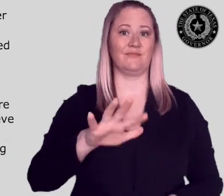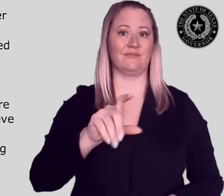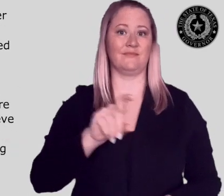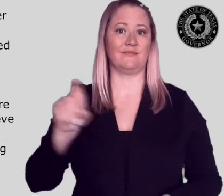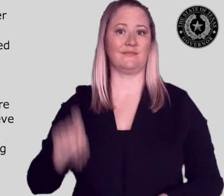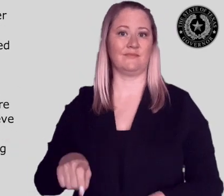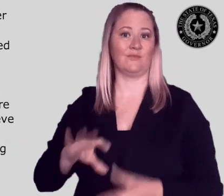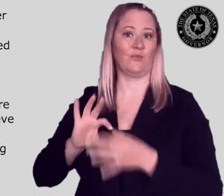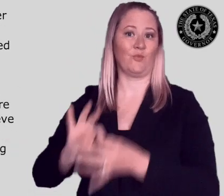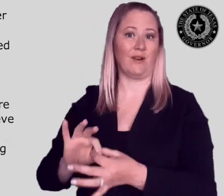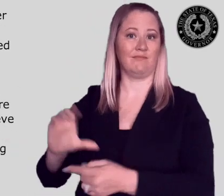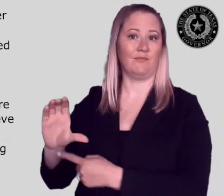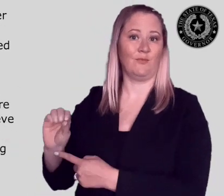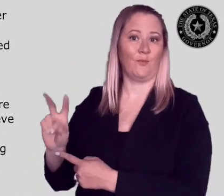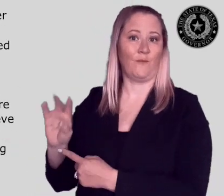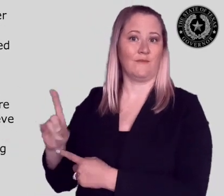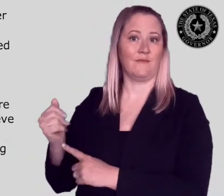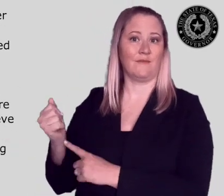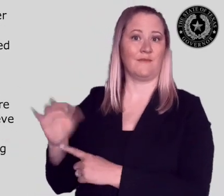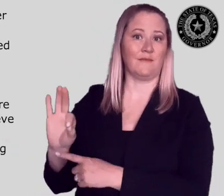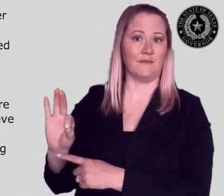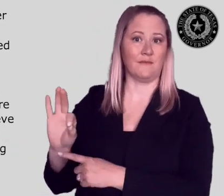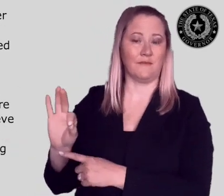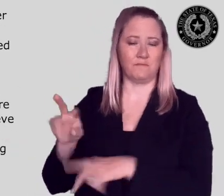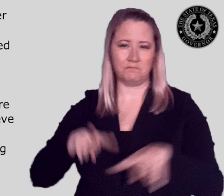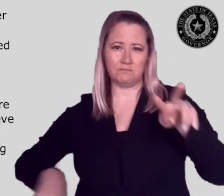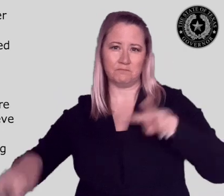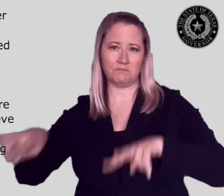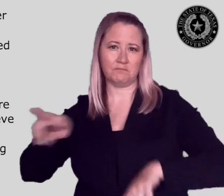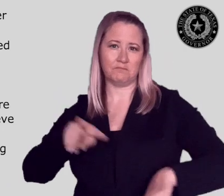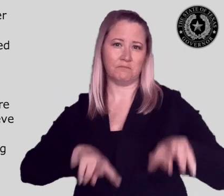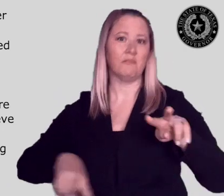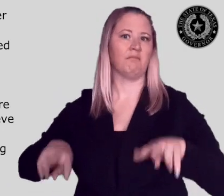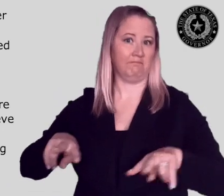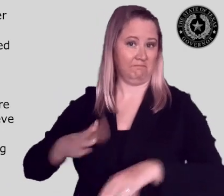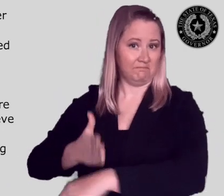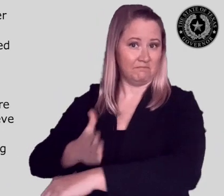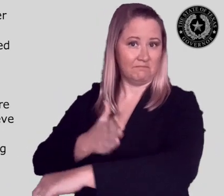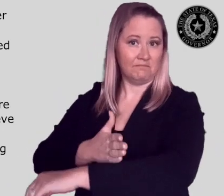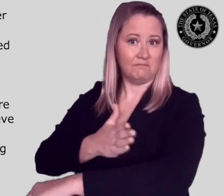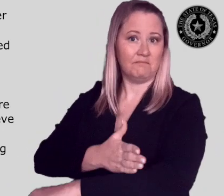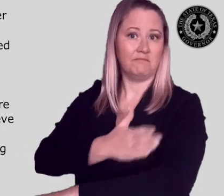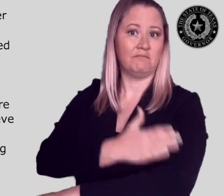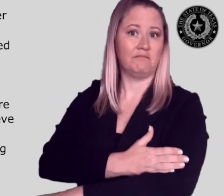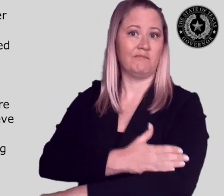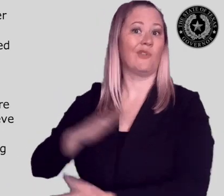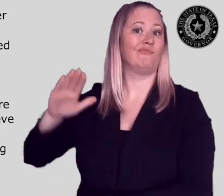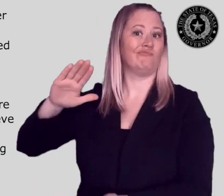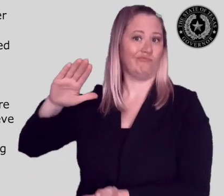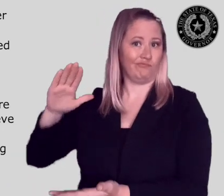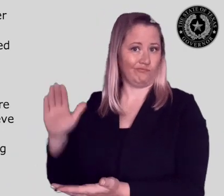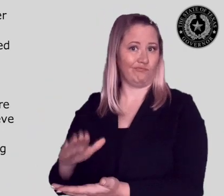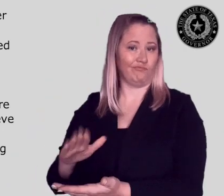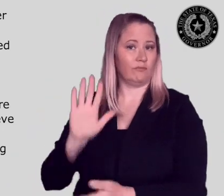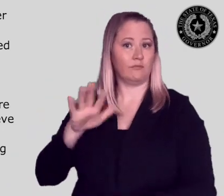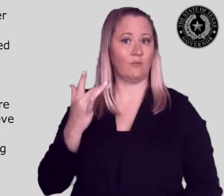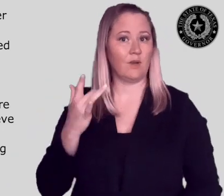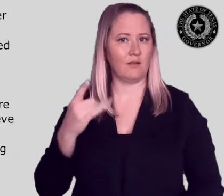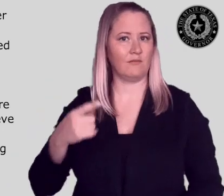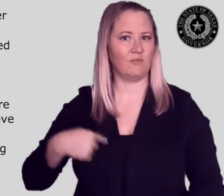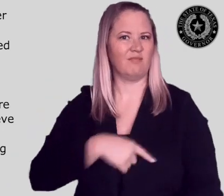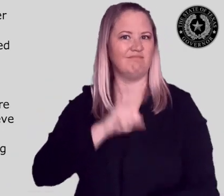whereas, to further ensure statewide uniformity and based on the continued improvement of conditions in